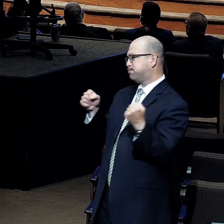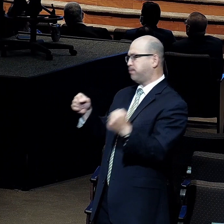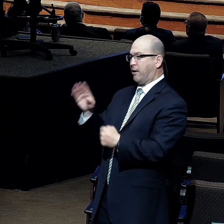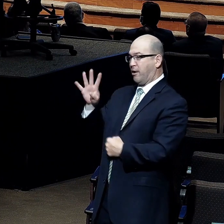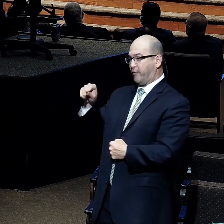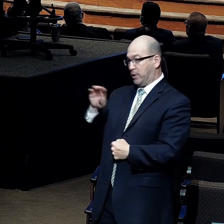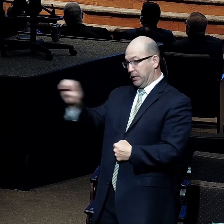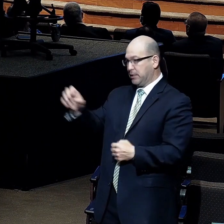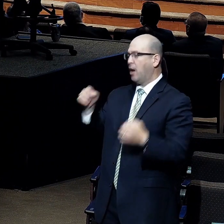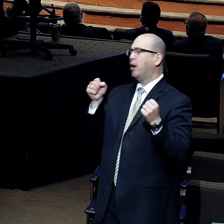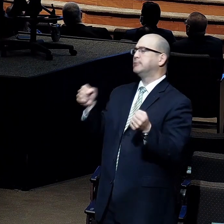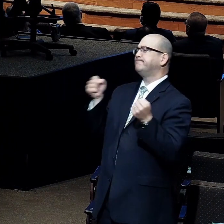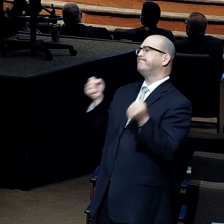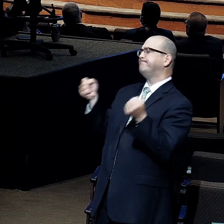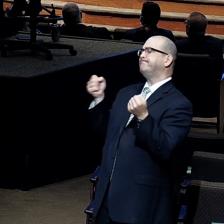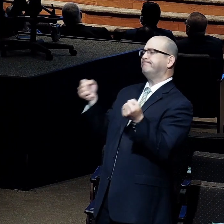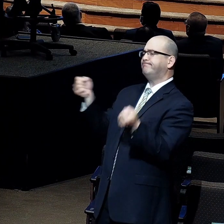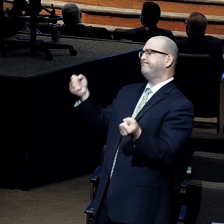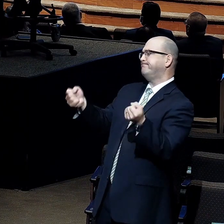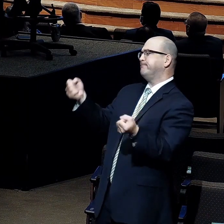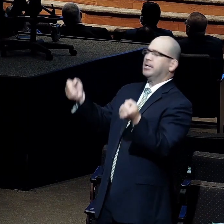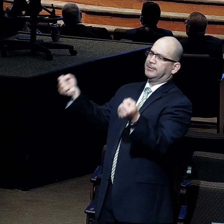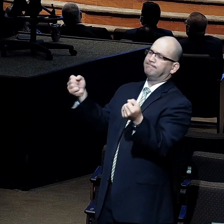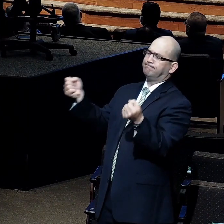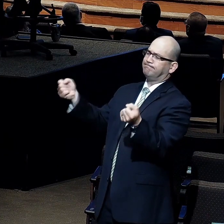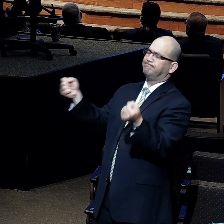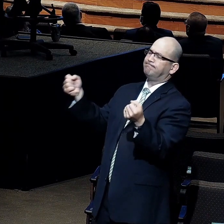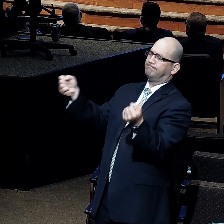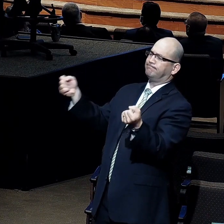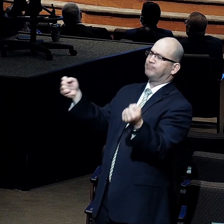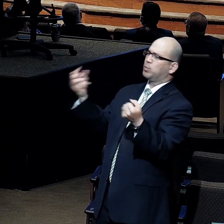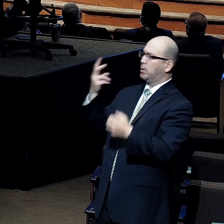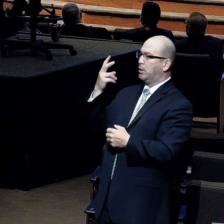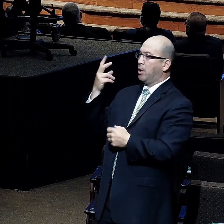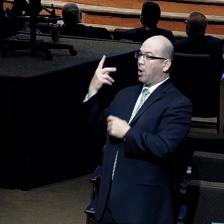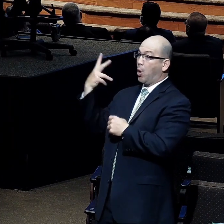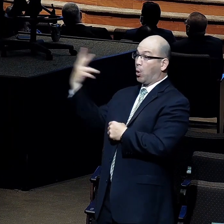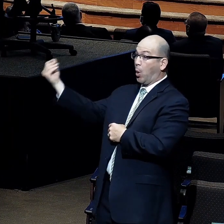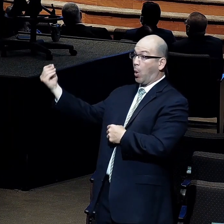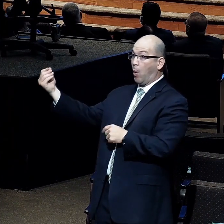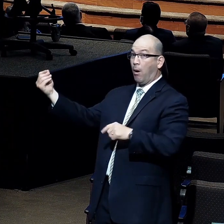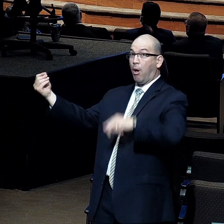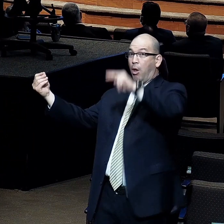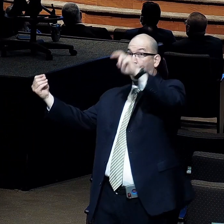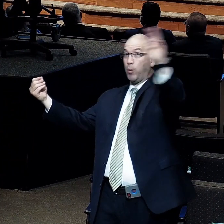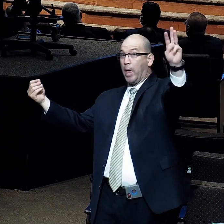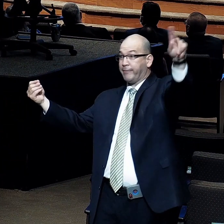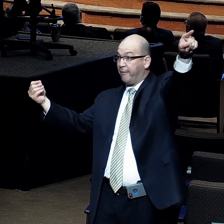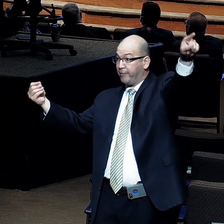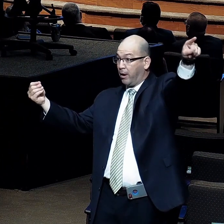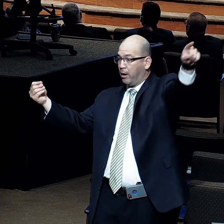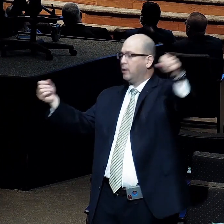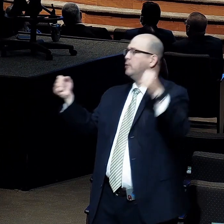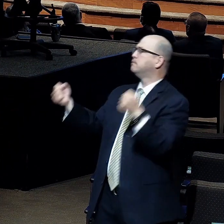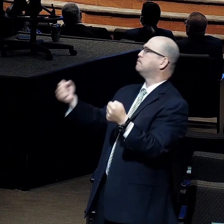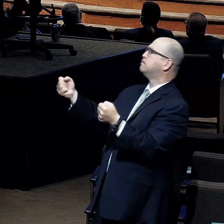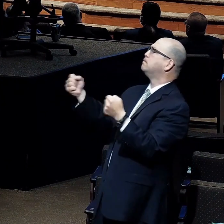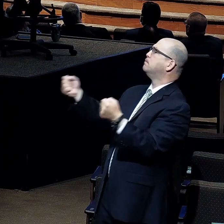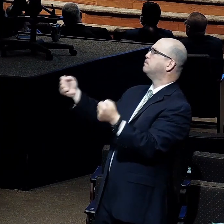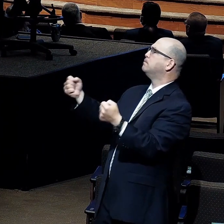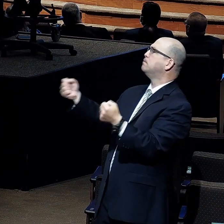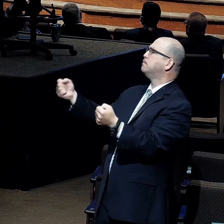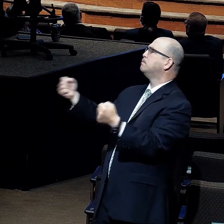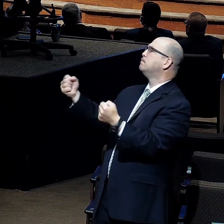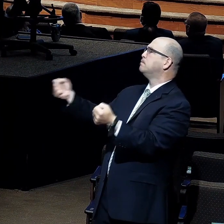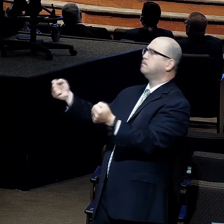keep driving in my head, I'm thinking, man, I want to go to Seattle. I want to go up north to Seattle, and the whole time I'm thinking, man, I'm going to Seattle. I'm going to Seattle. I'm